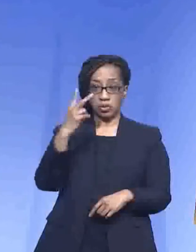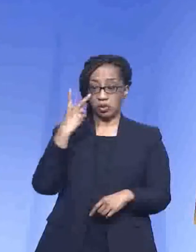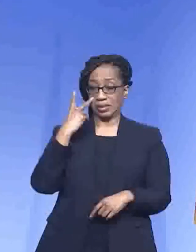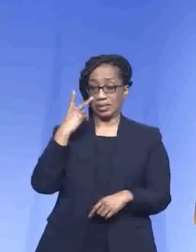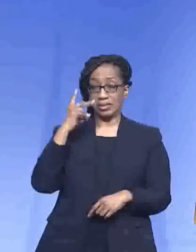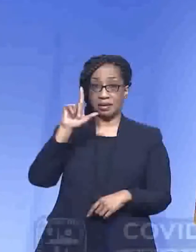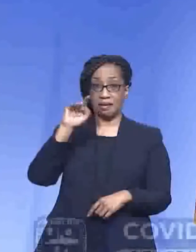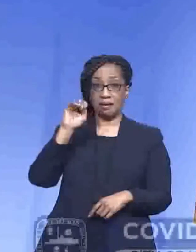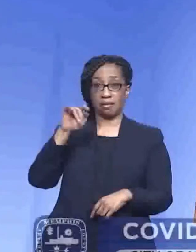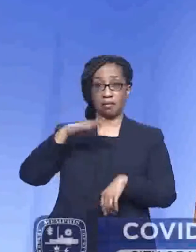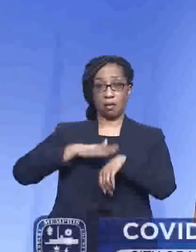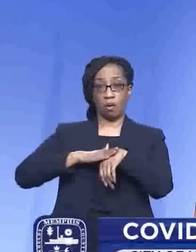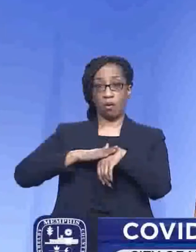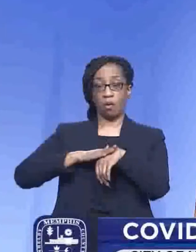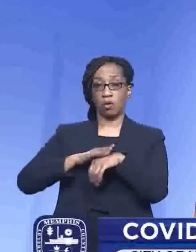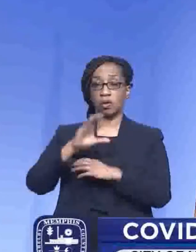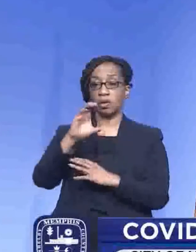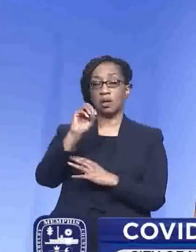on